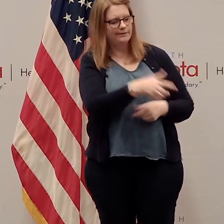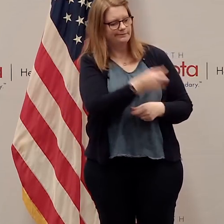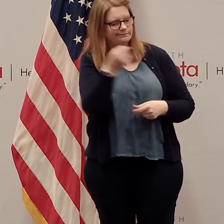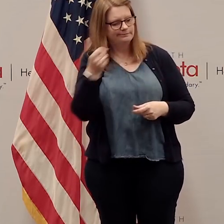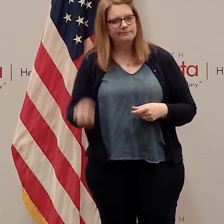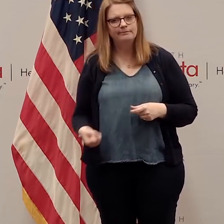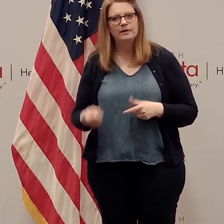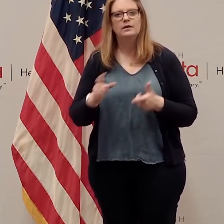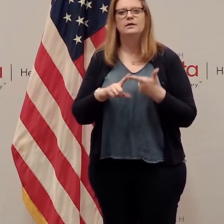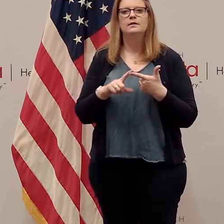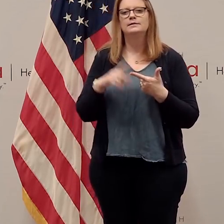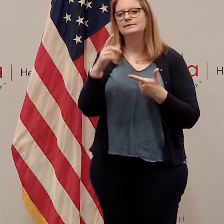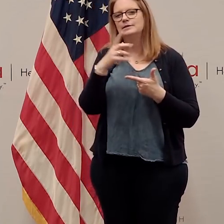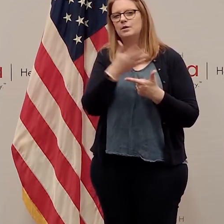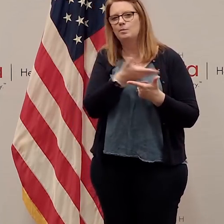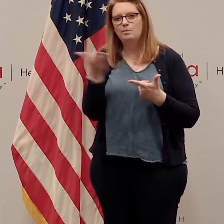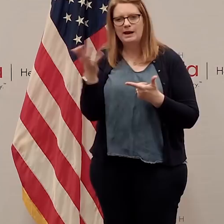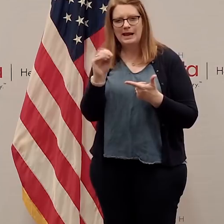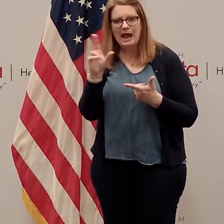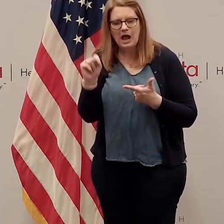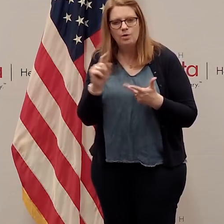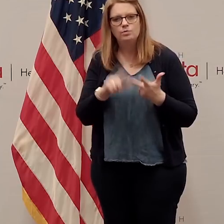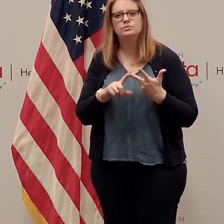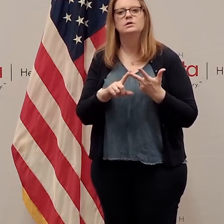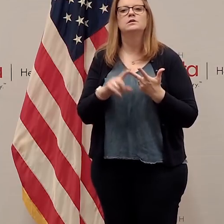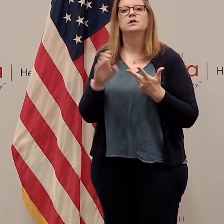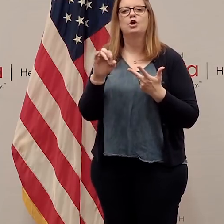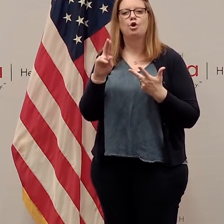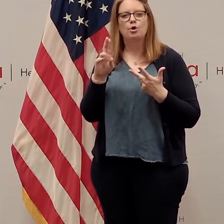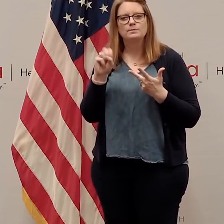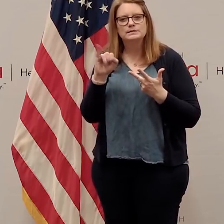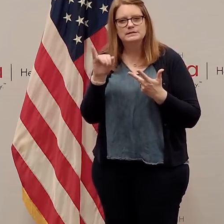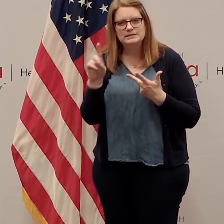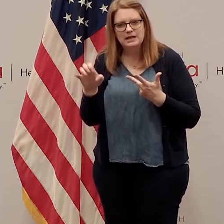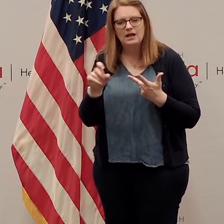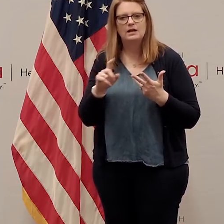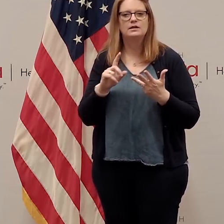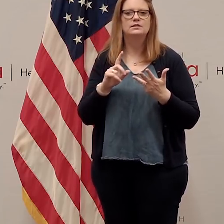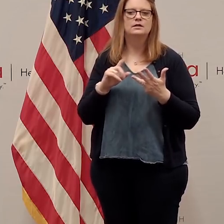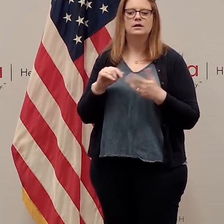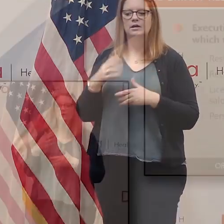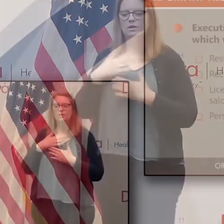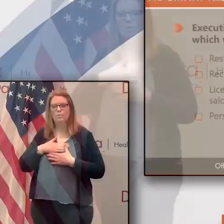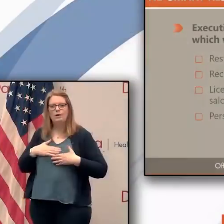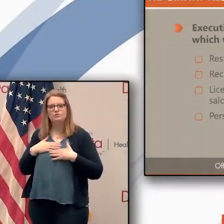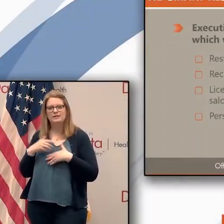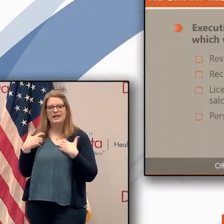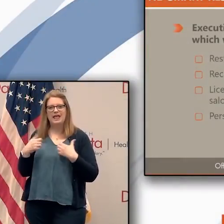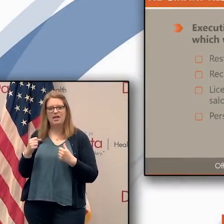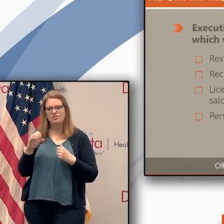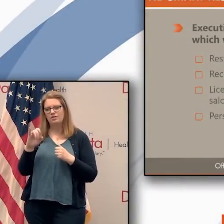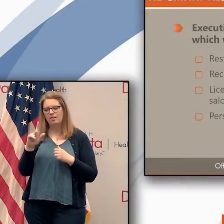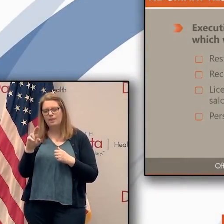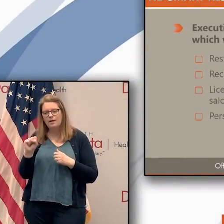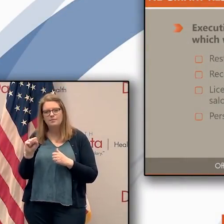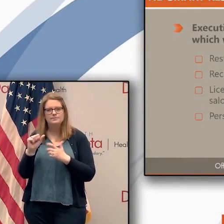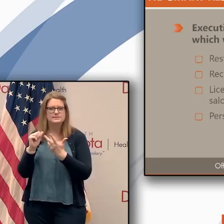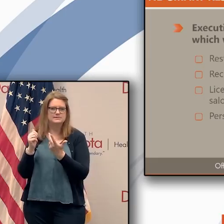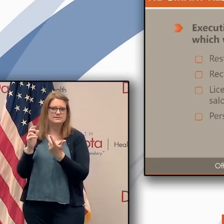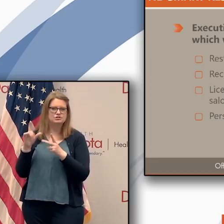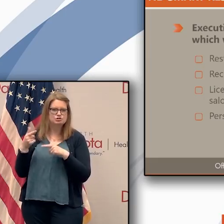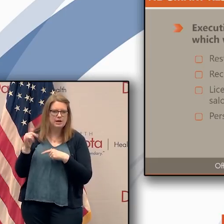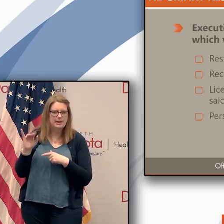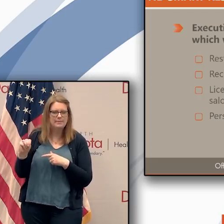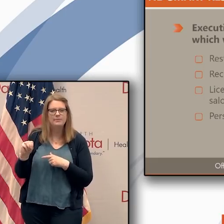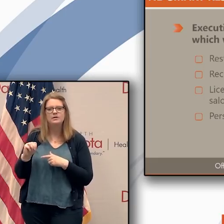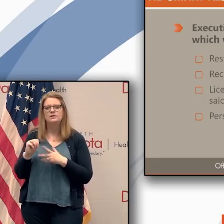takeout, curbside pickup type businesses that they've kept going, recreation facilities, health clubs and athletic facilities,